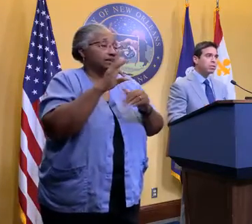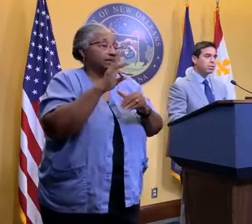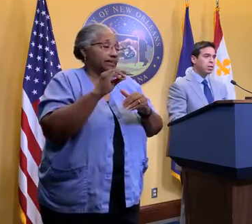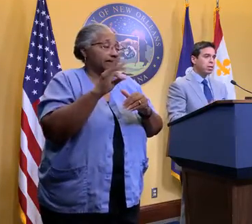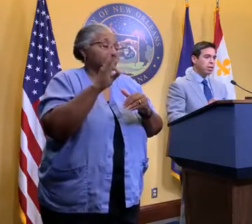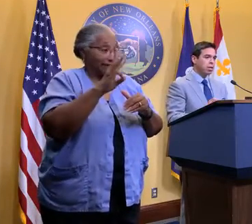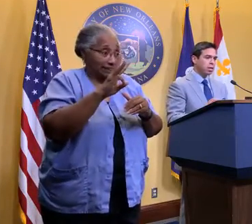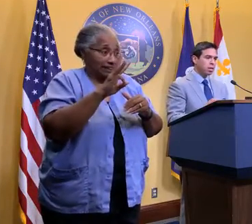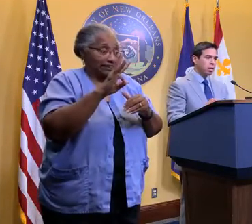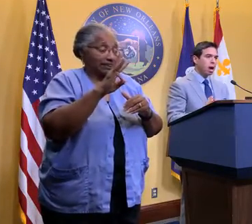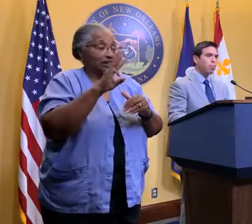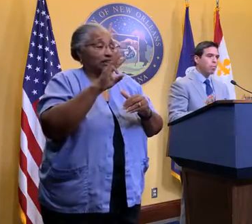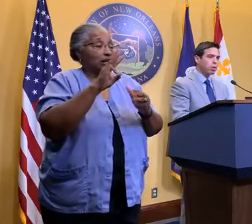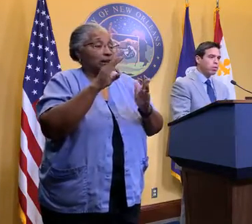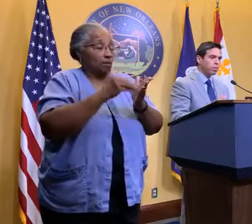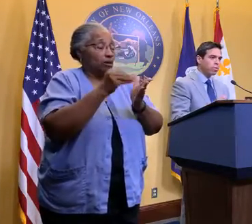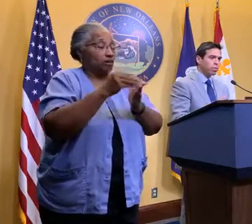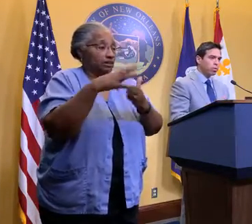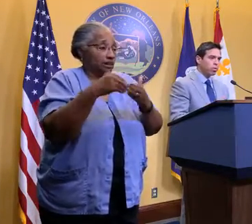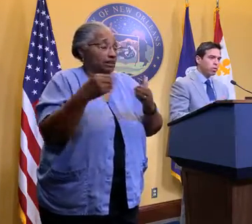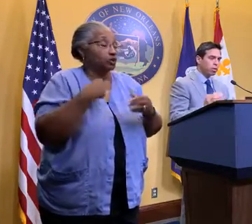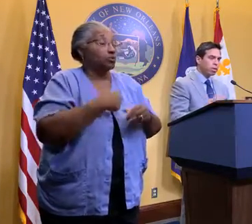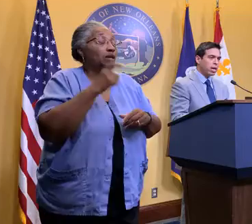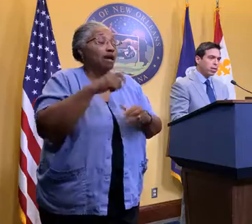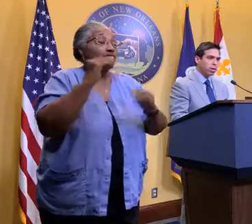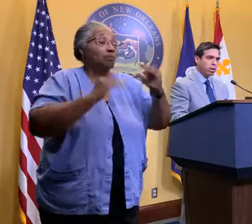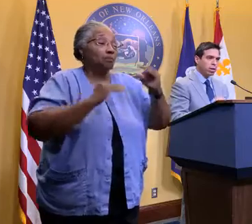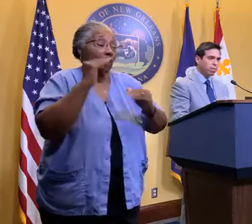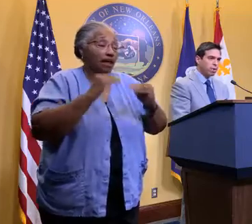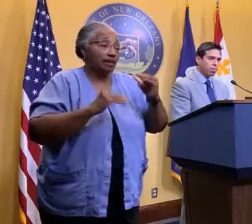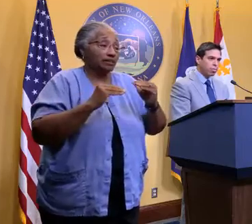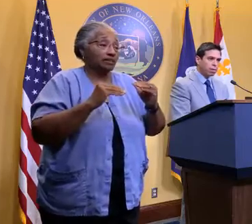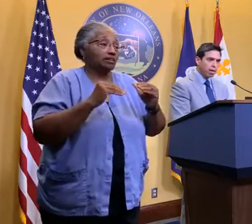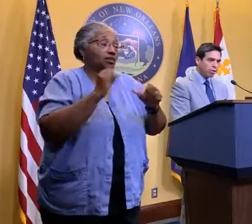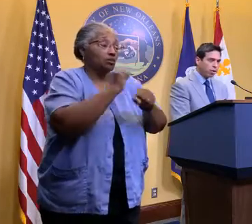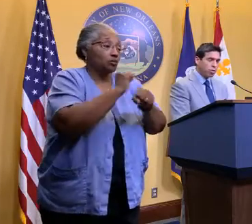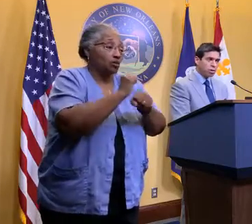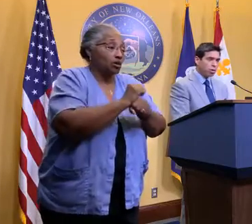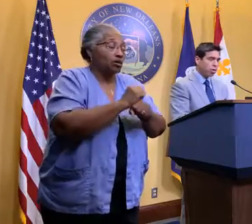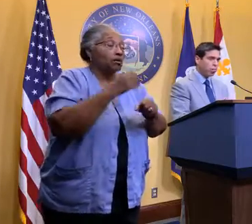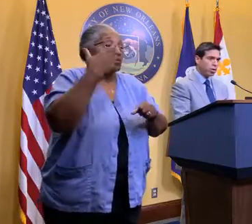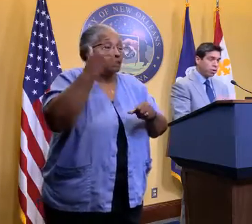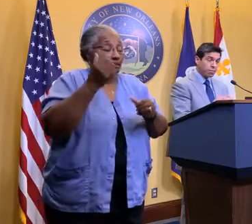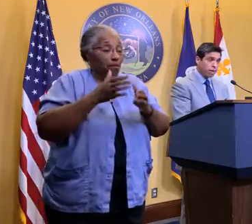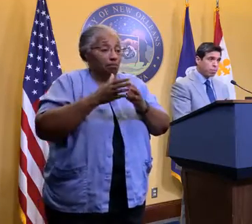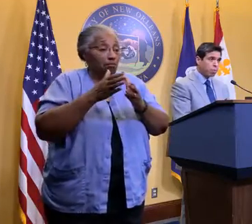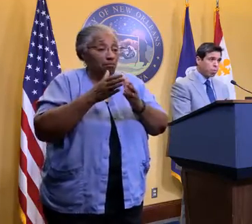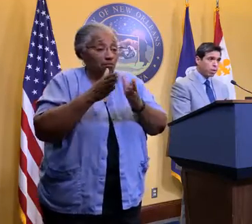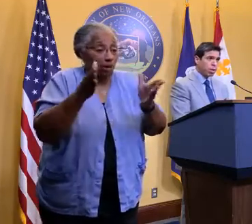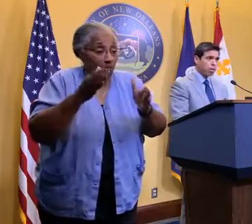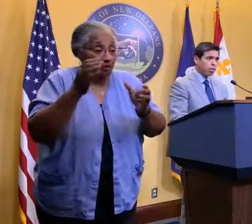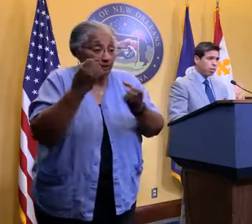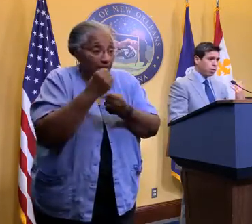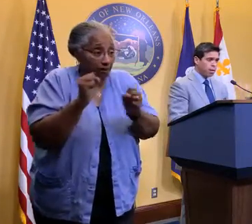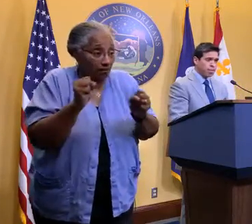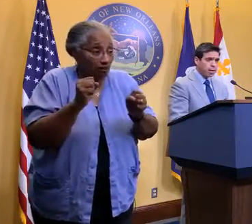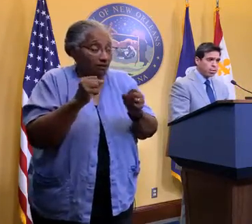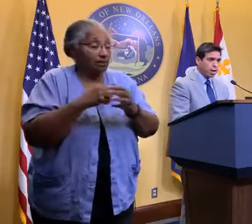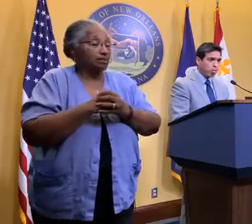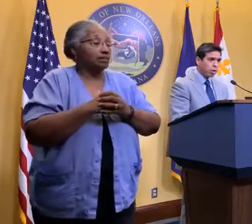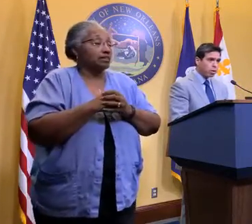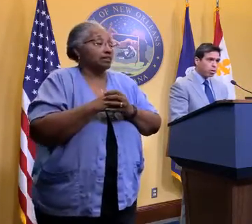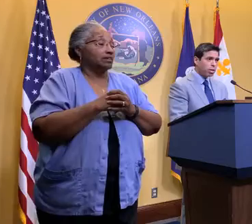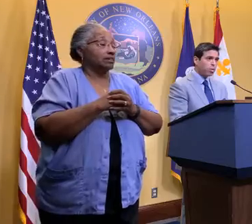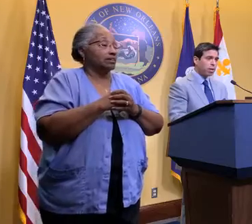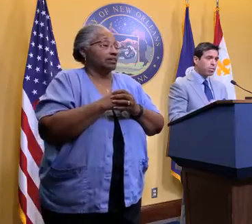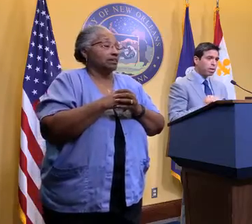to balance the operational efficiencies and the integrity, because this affects public safety agencies, it affects deployment, this